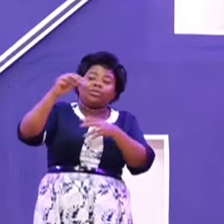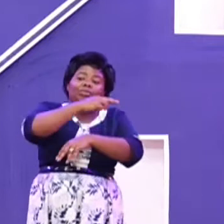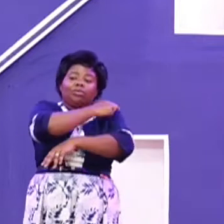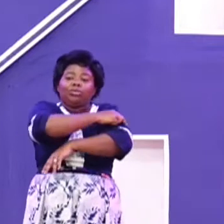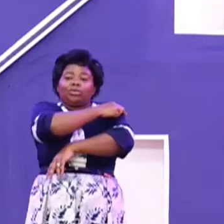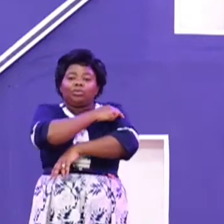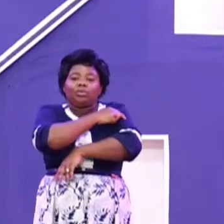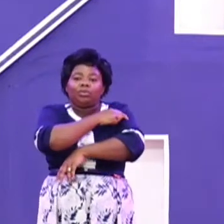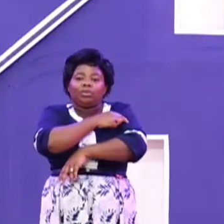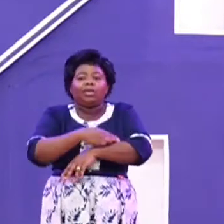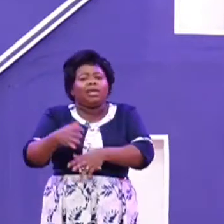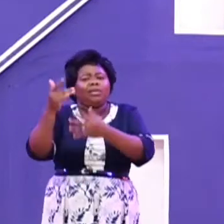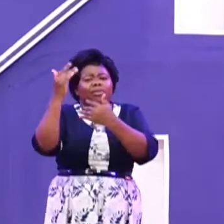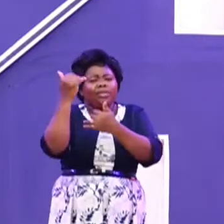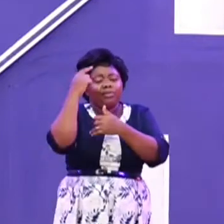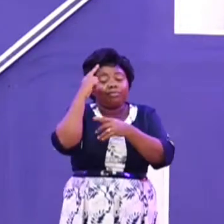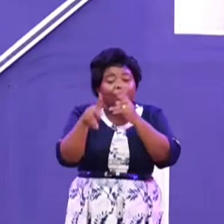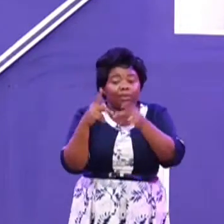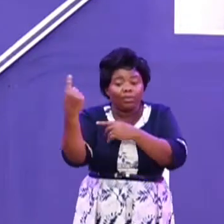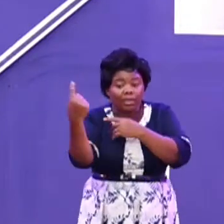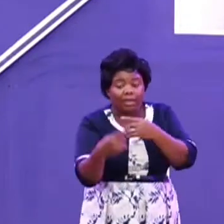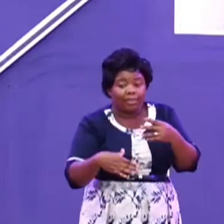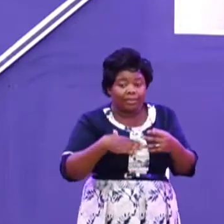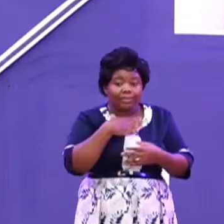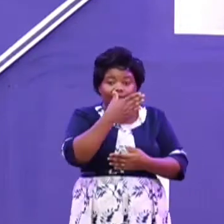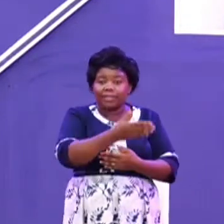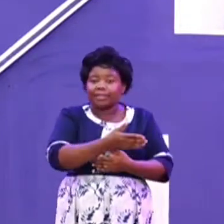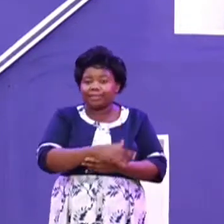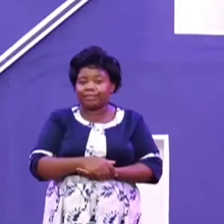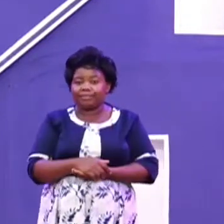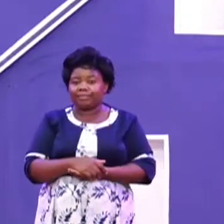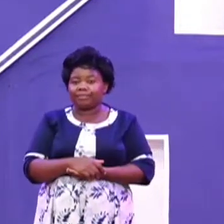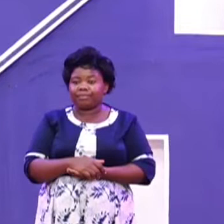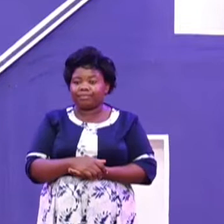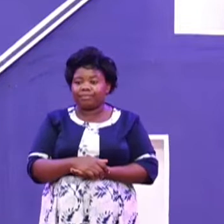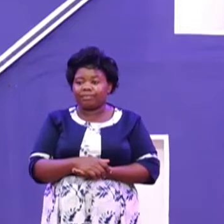him to the hospital. And I wait for those who have come to see him.